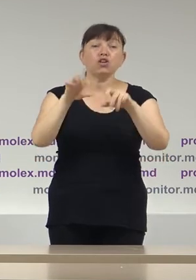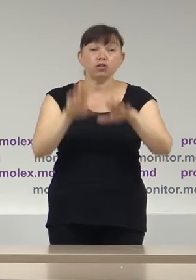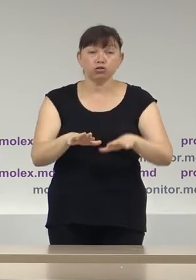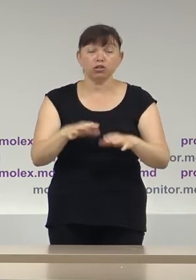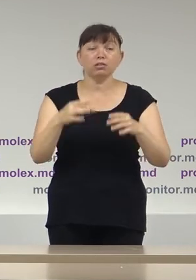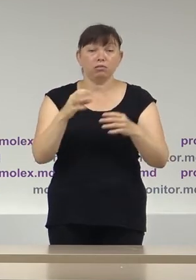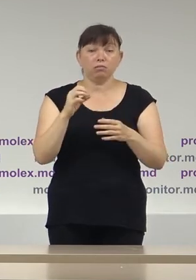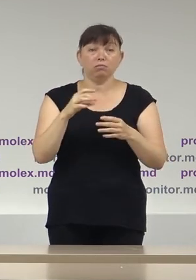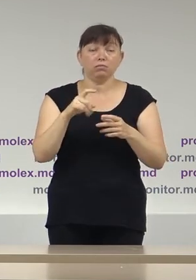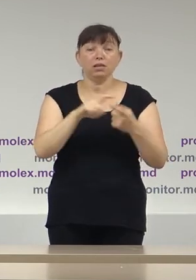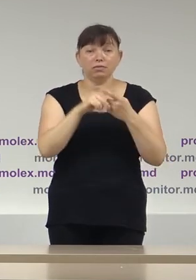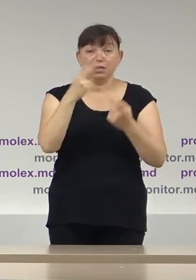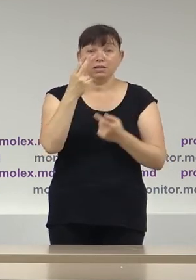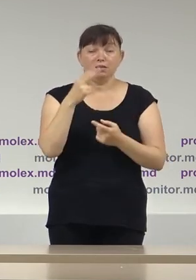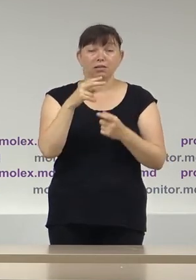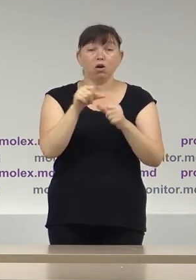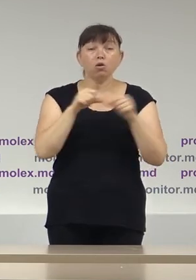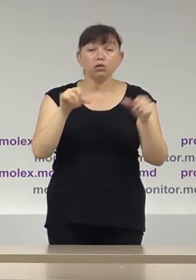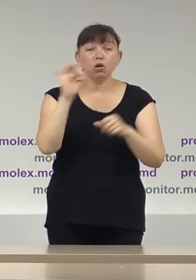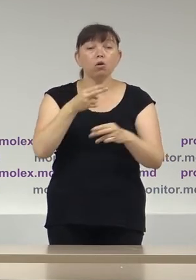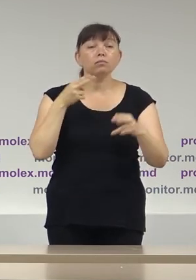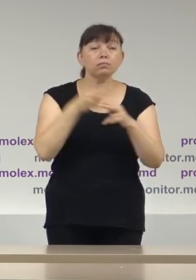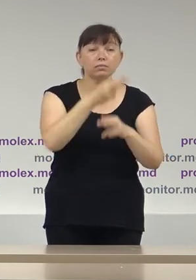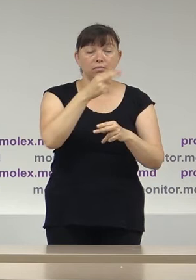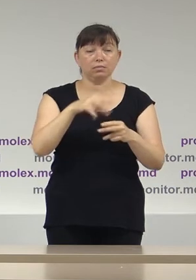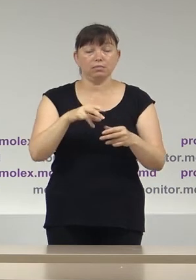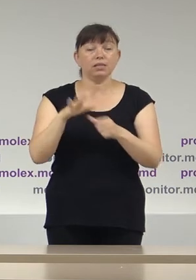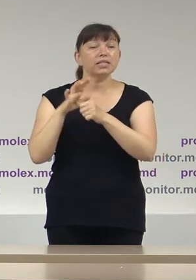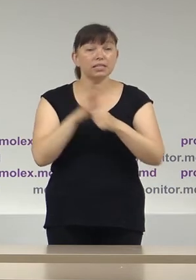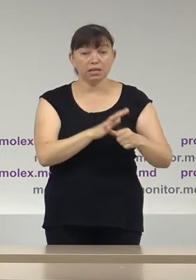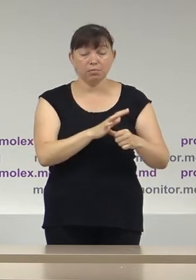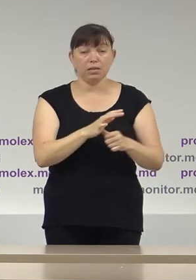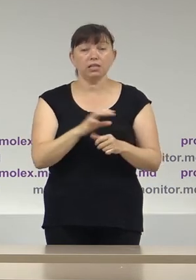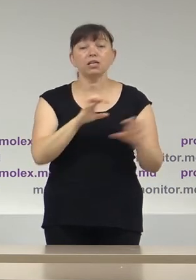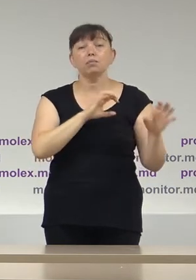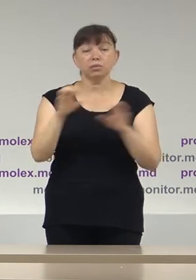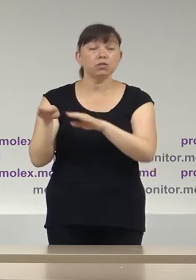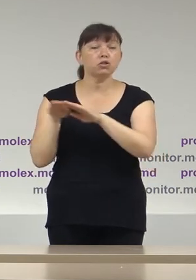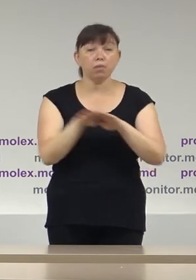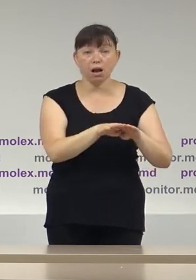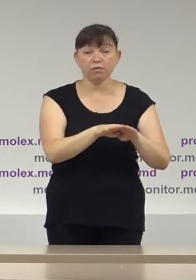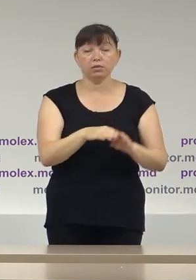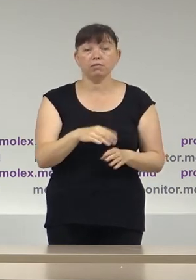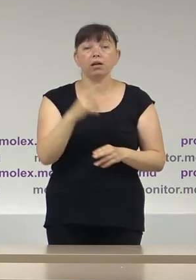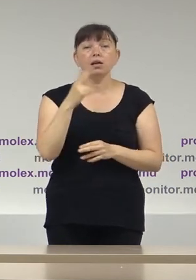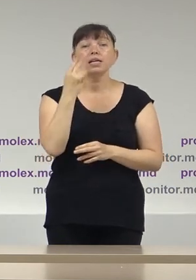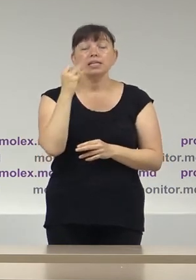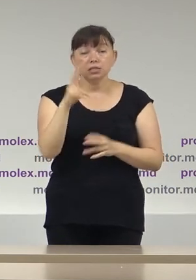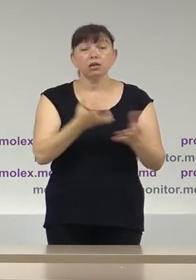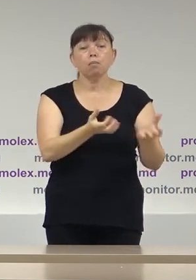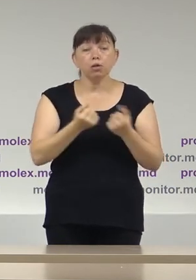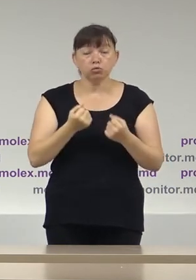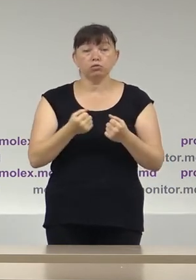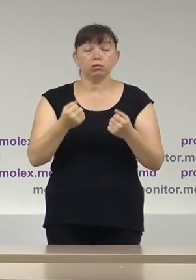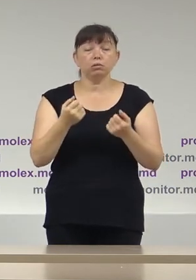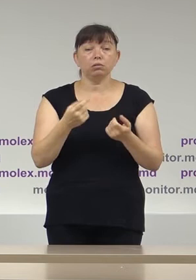for review and settled according to the competence to the Council for Discrimination Prevention and Elimination and